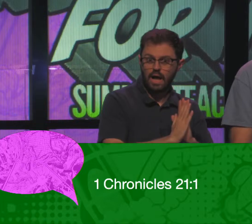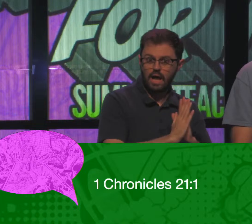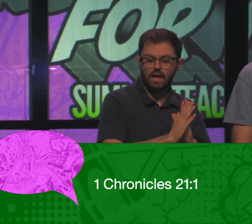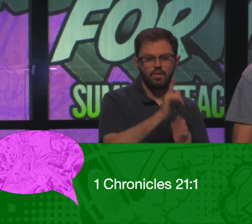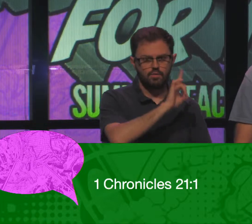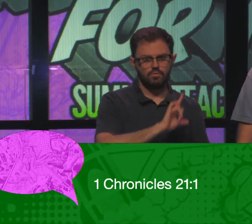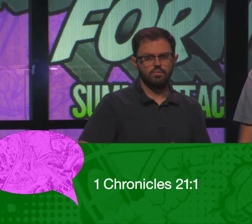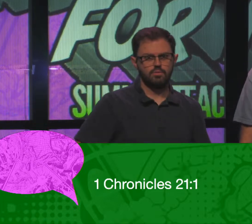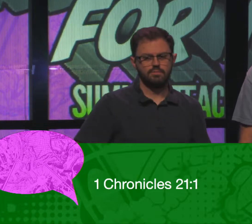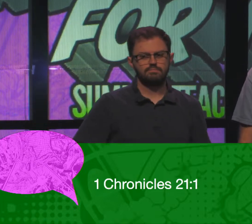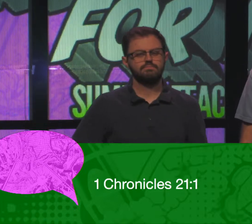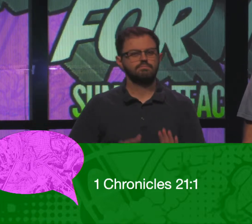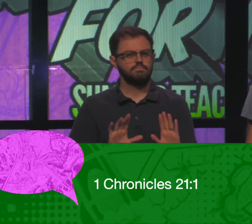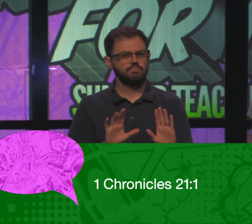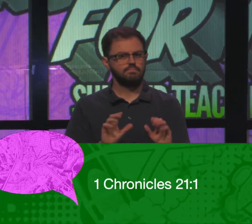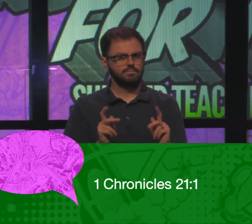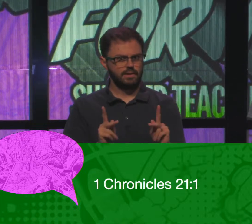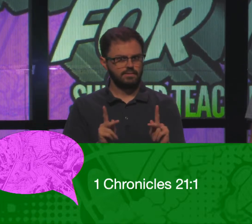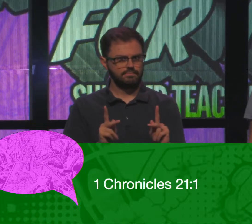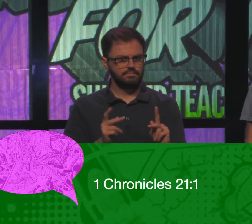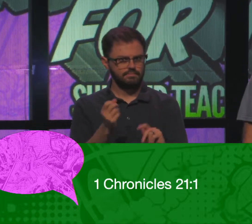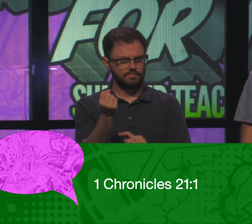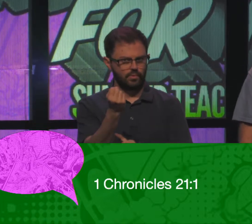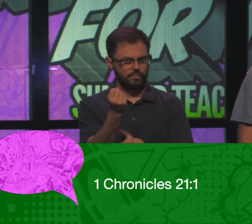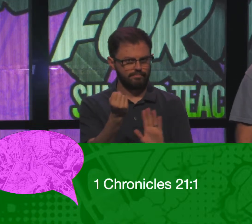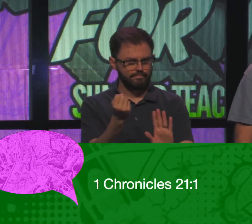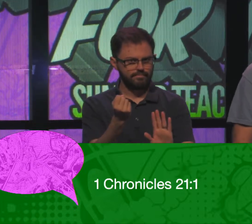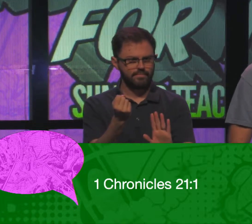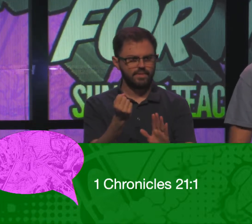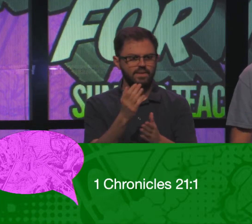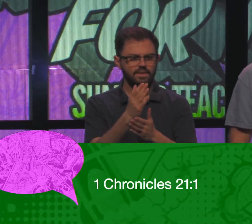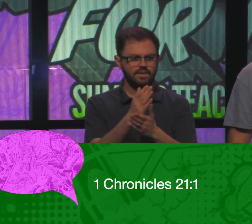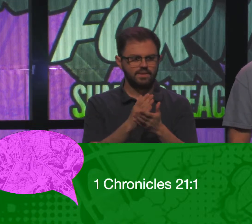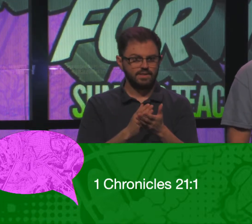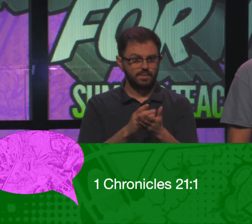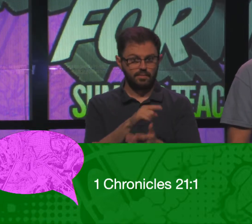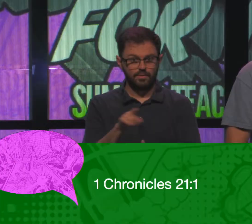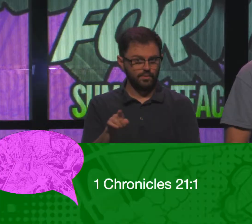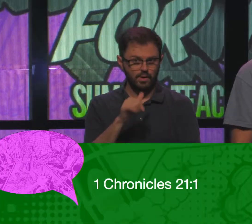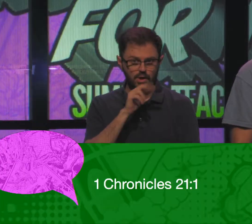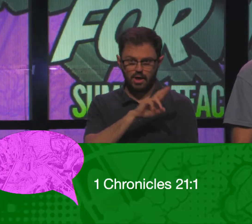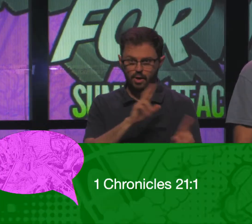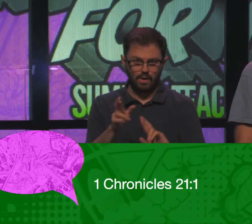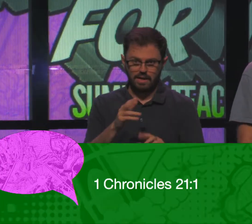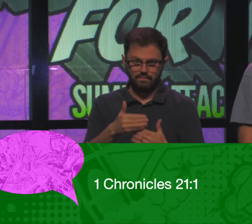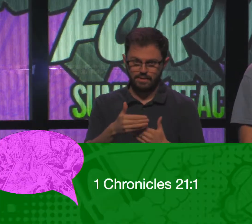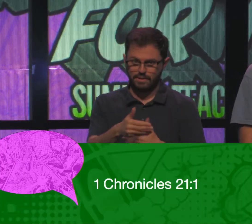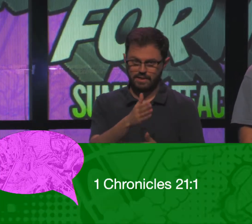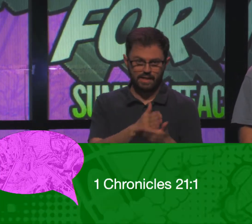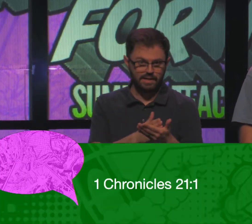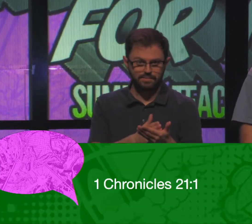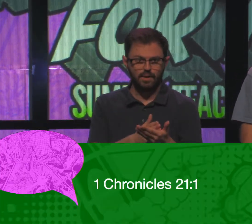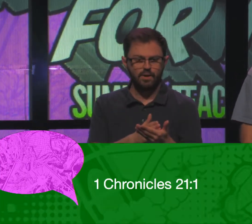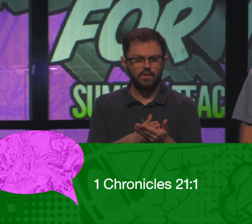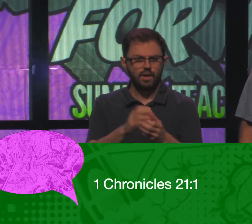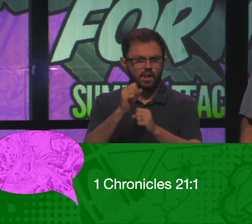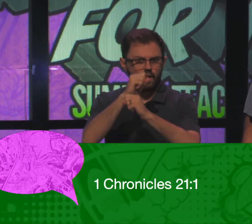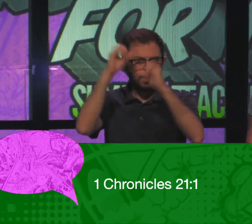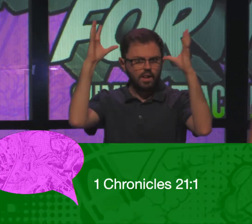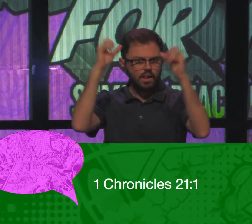right? Okay, some of you're just not going to know what to do with this next Bible verse. It's going to shatter your